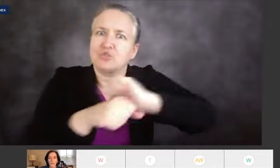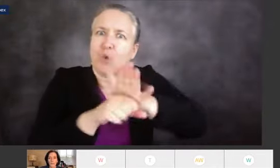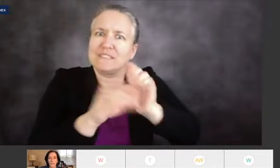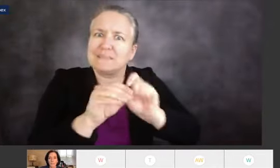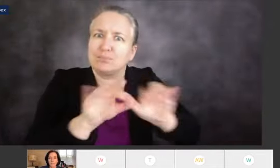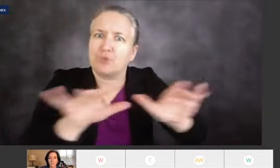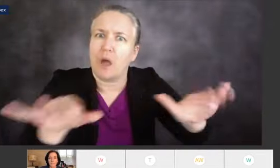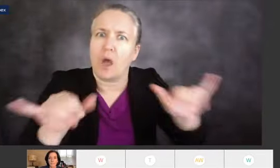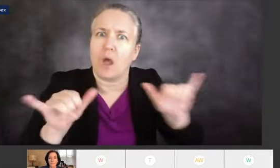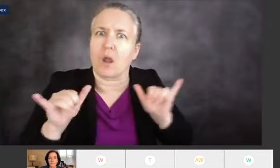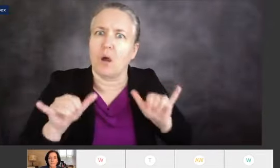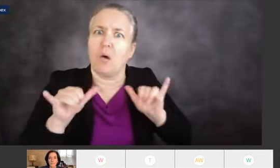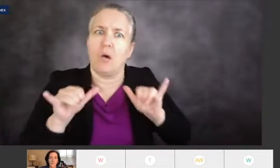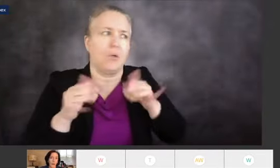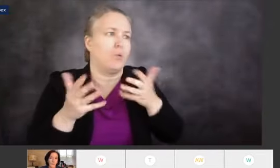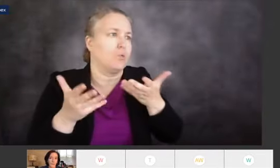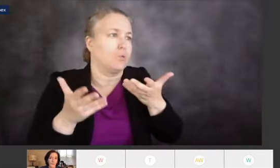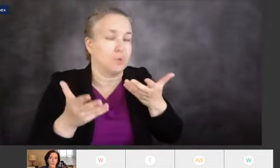at these